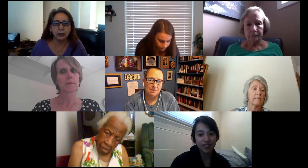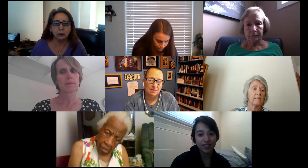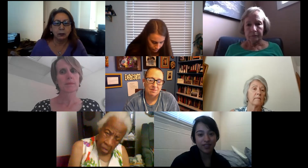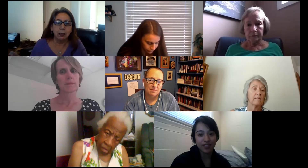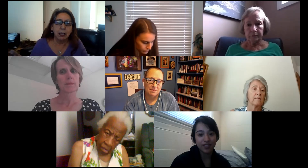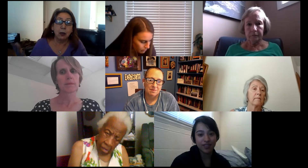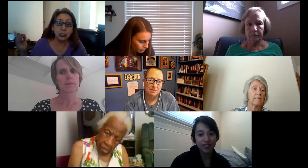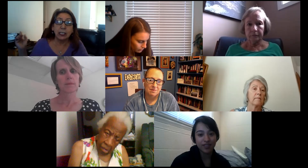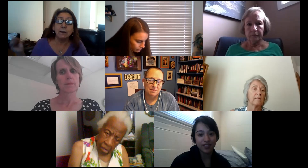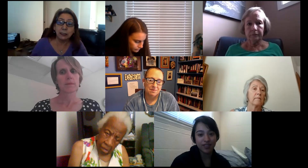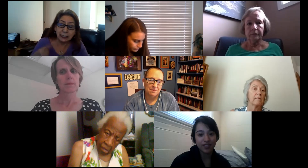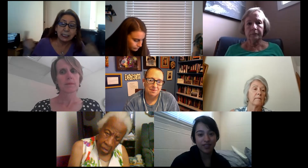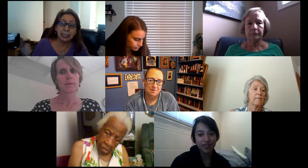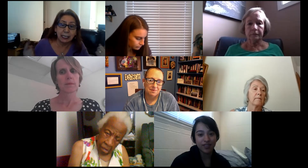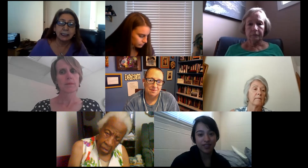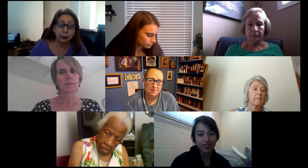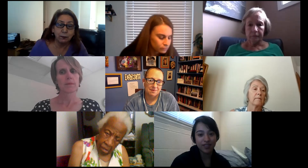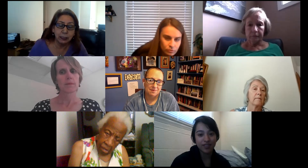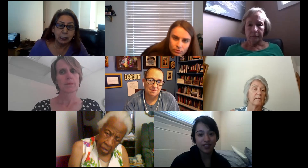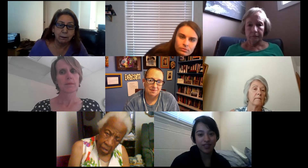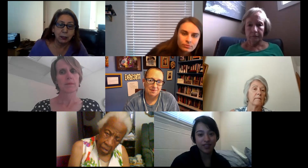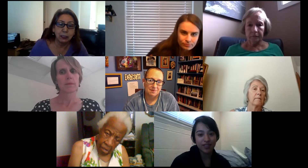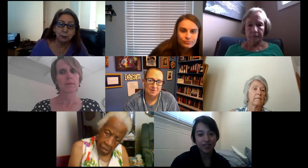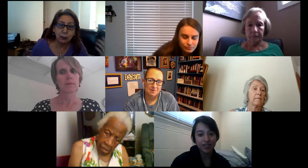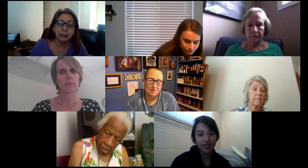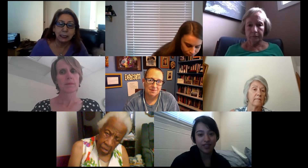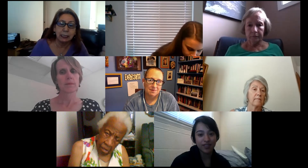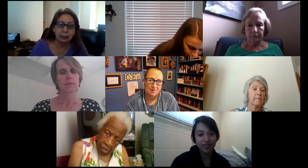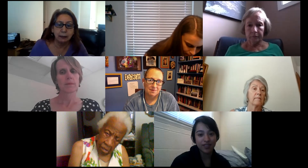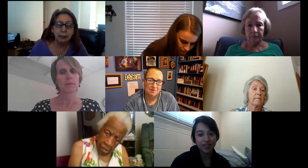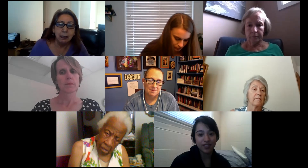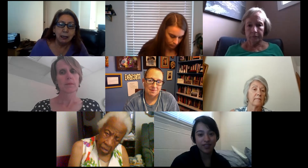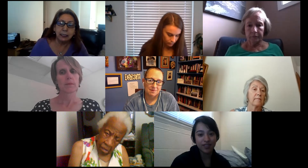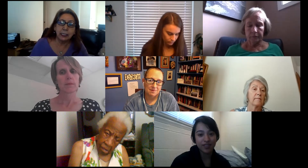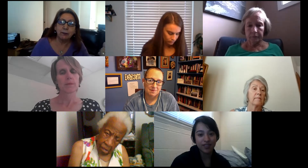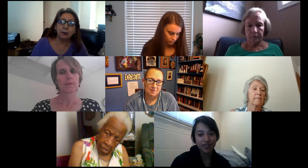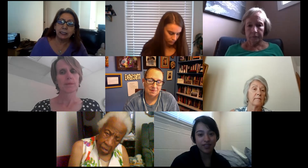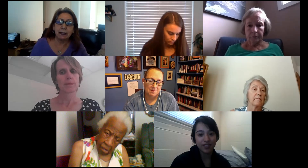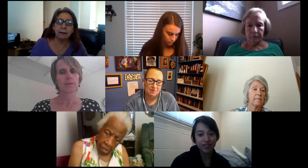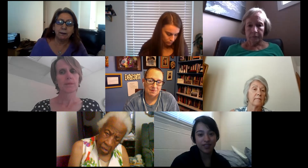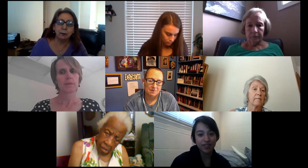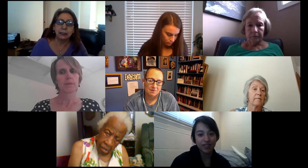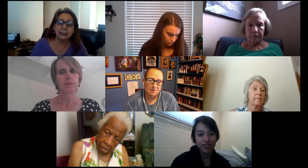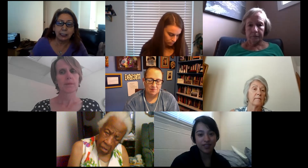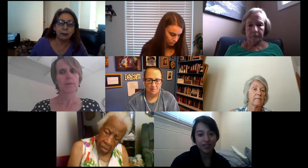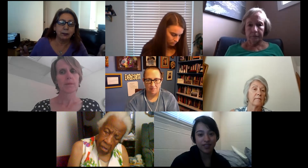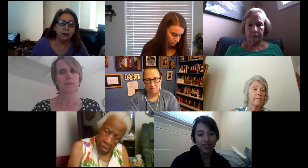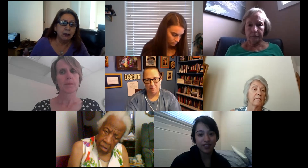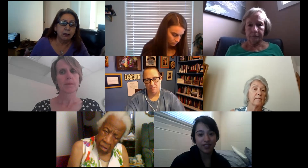Paso. I wish every city had a Center for the Deaf because parents need it. The Center for the Deaf was a center, it was